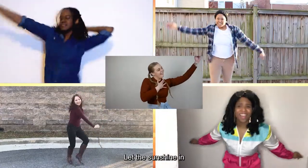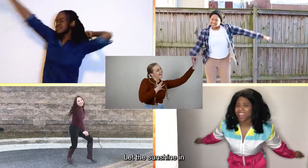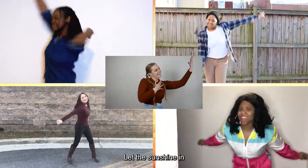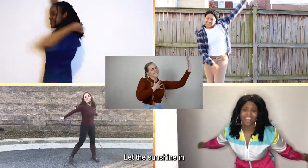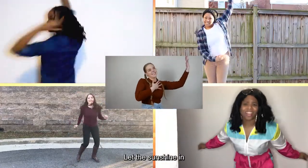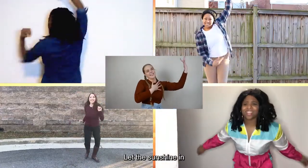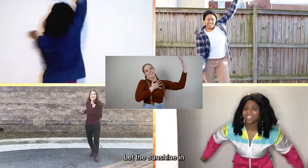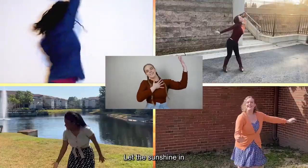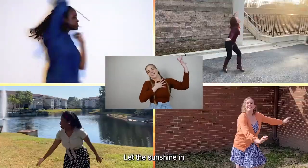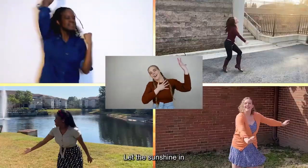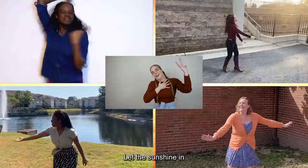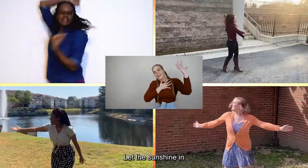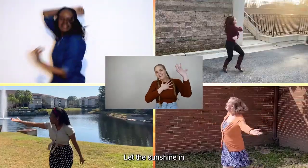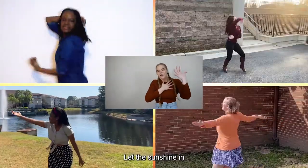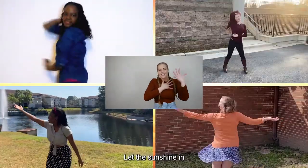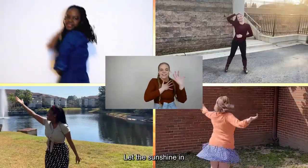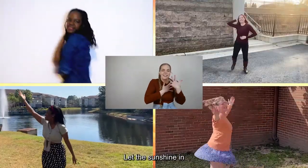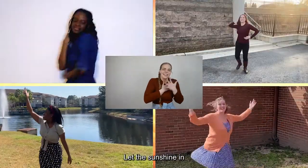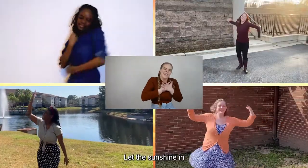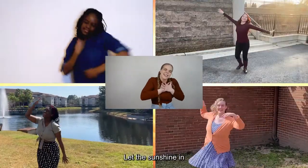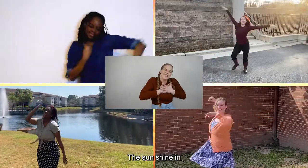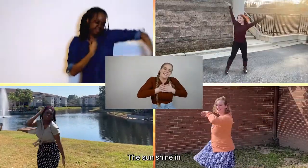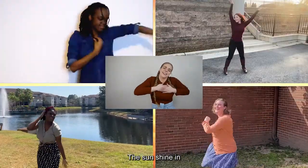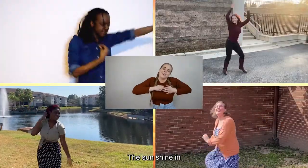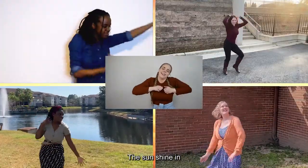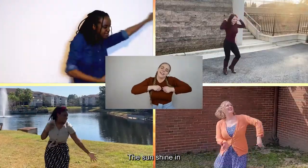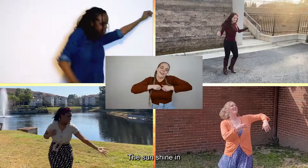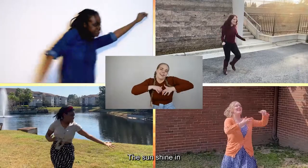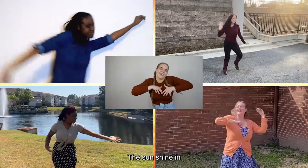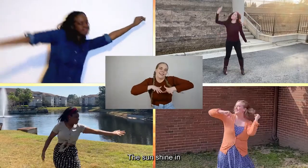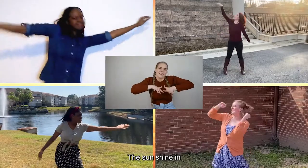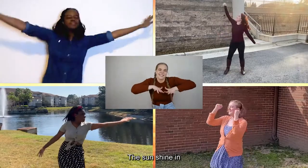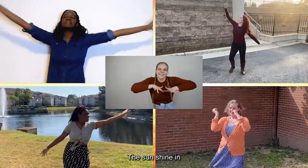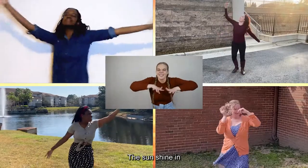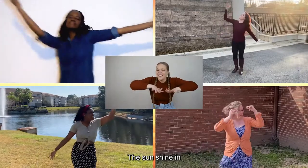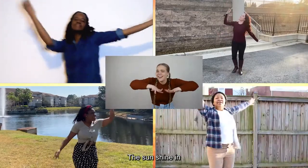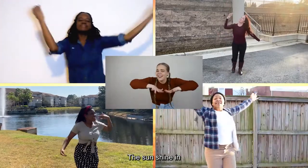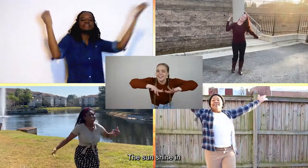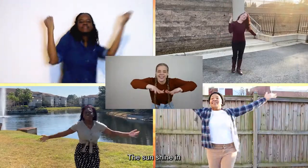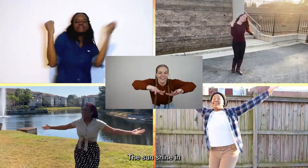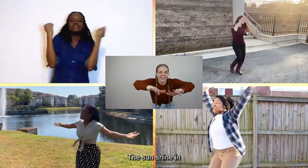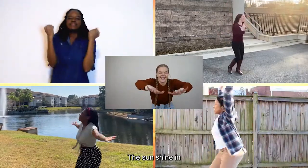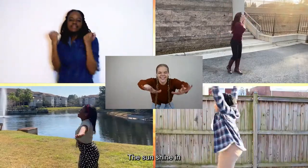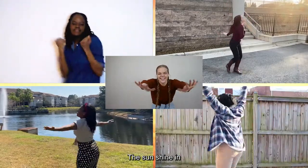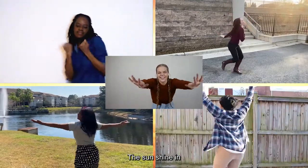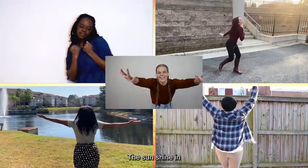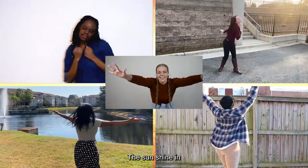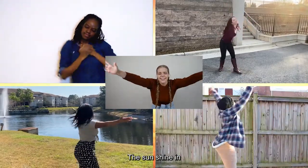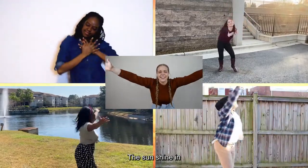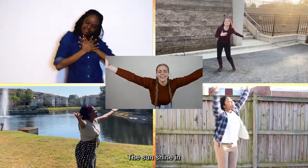I won't shine. Oh,